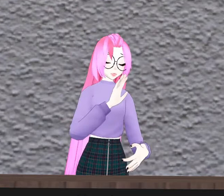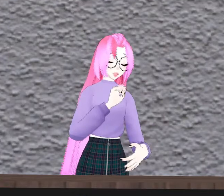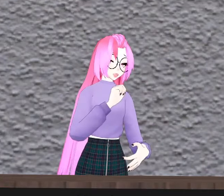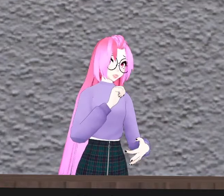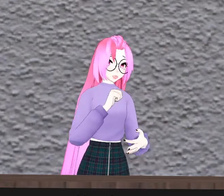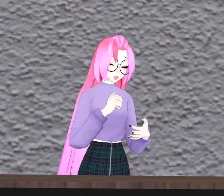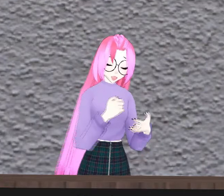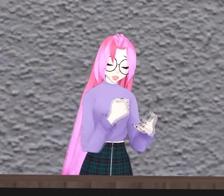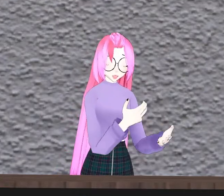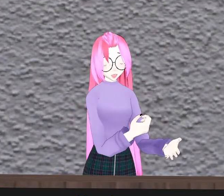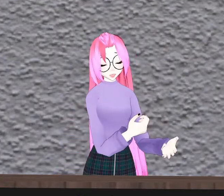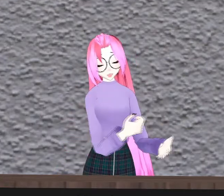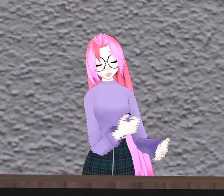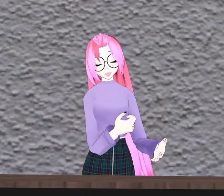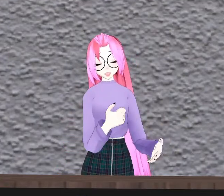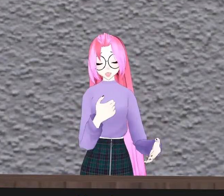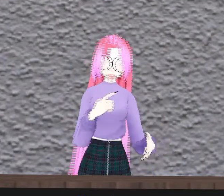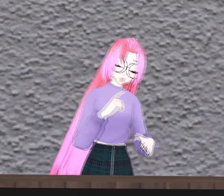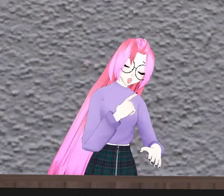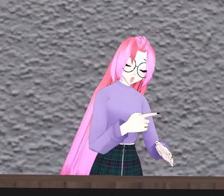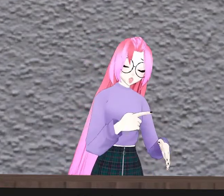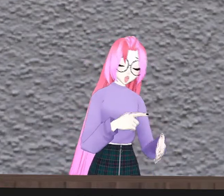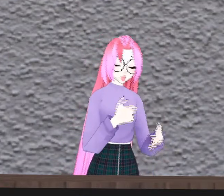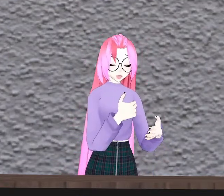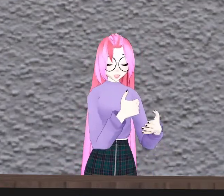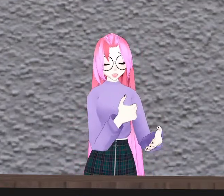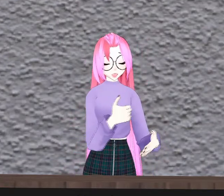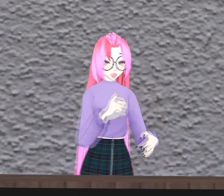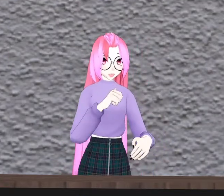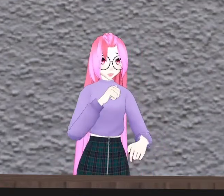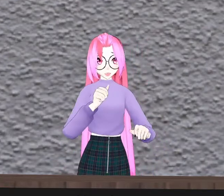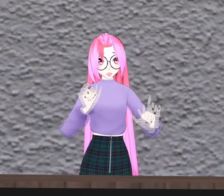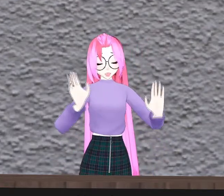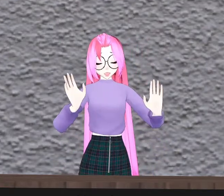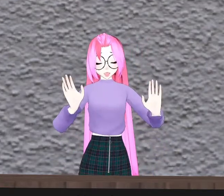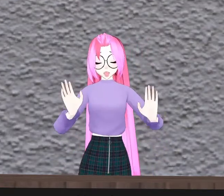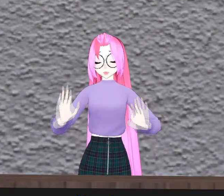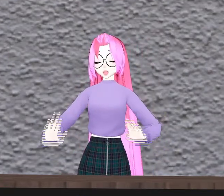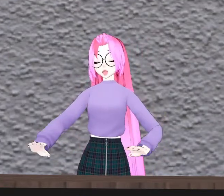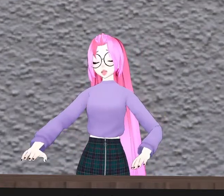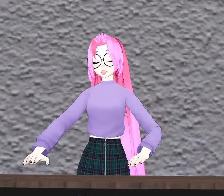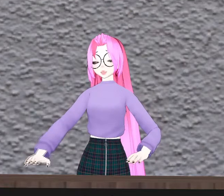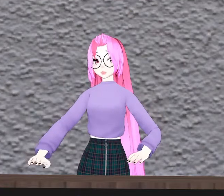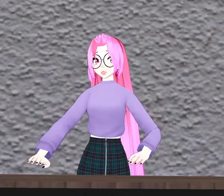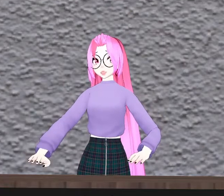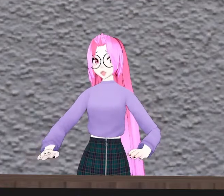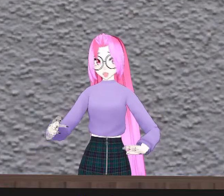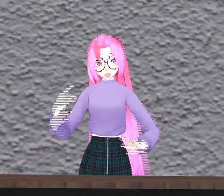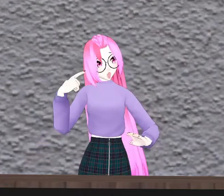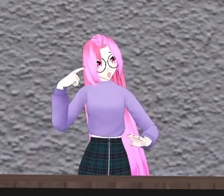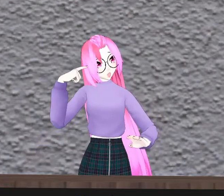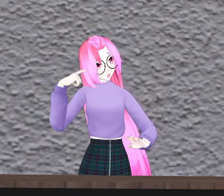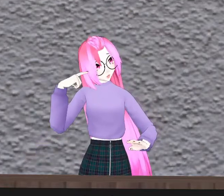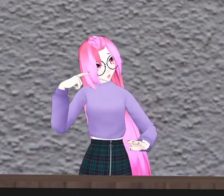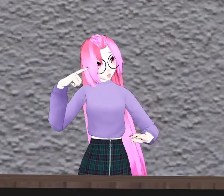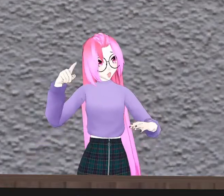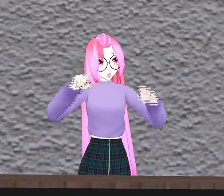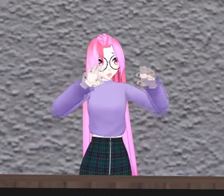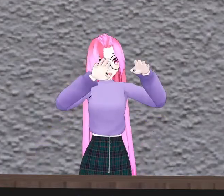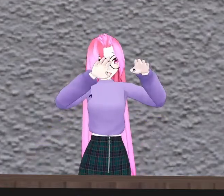I speaking for this person and telling them that they need help when really they don't? And allow yourself to have this mindset